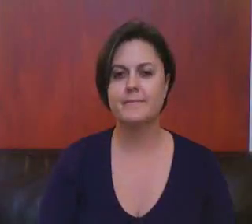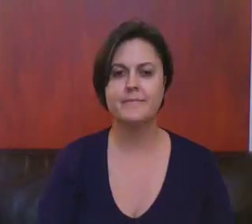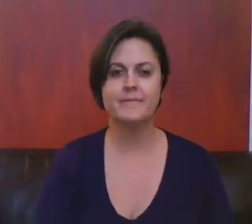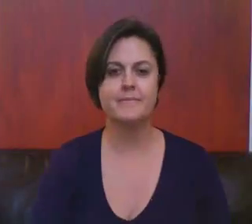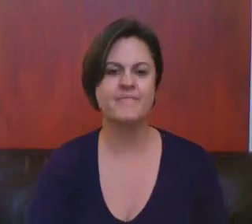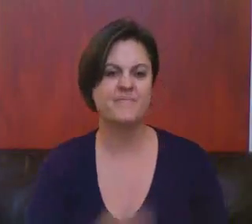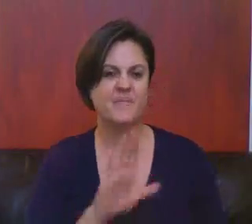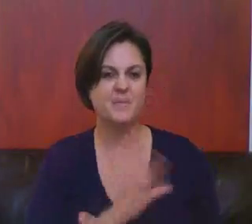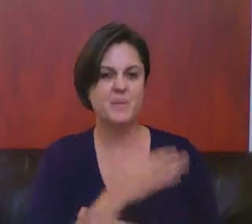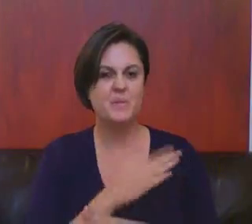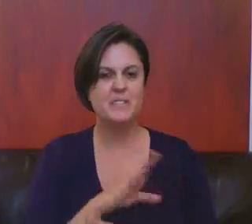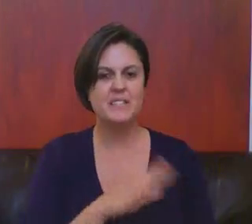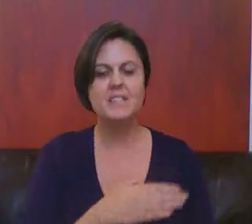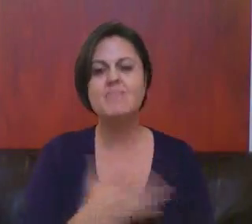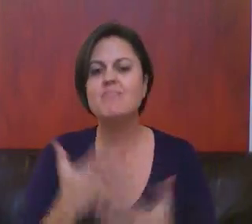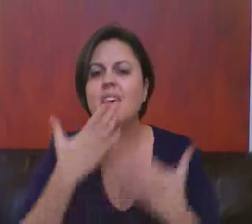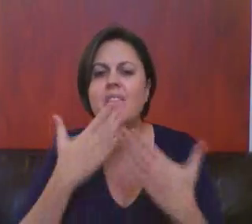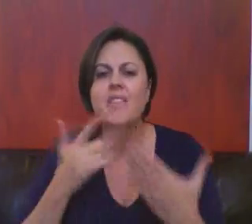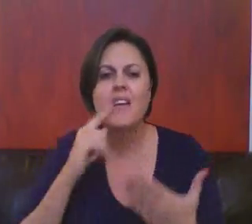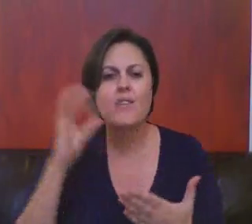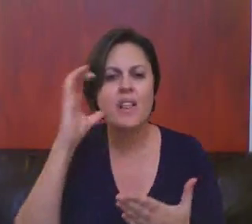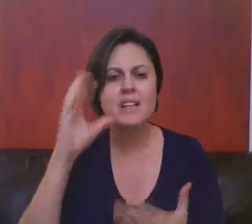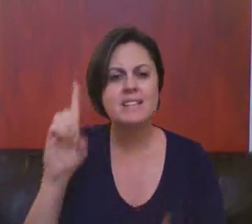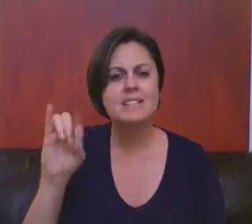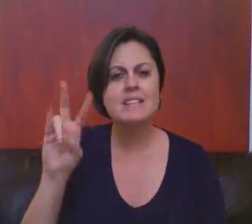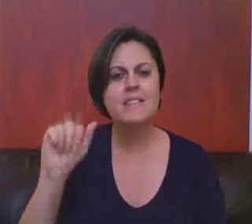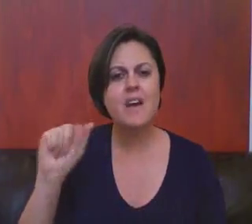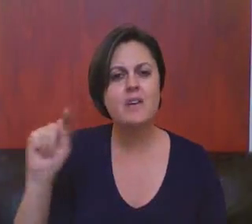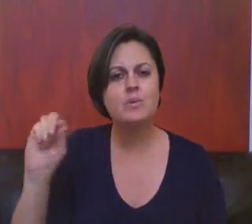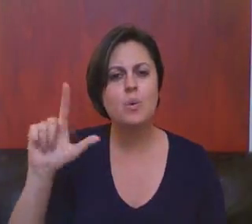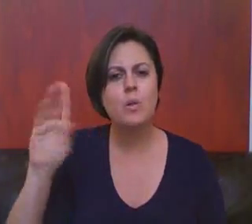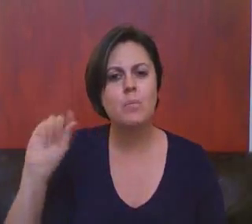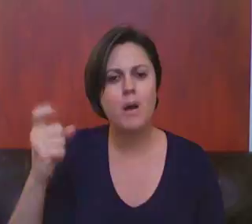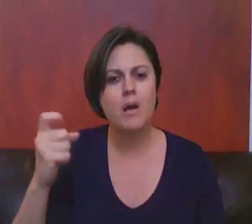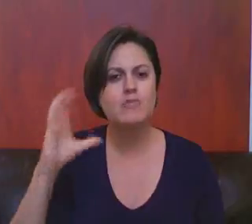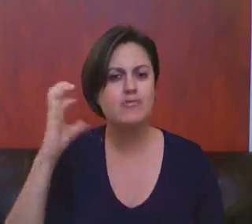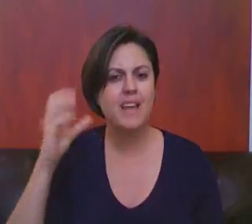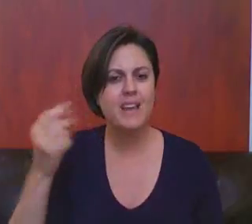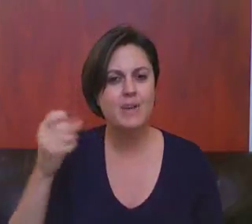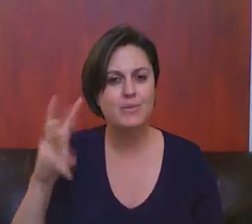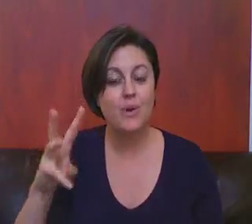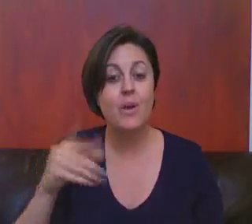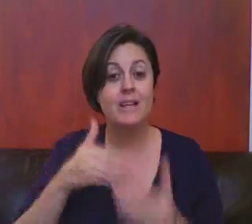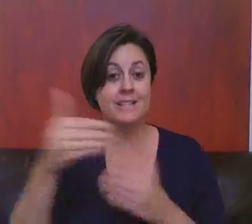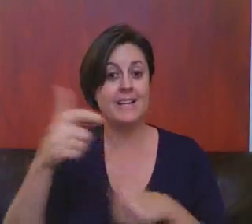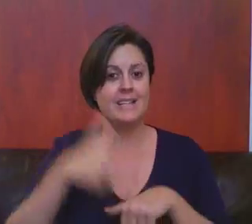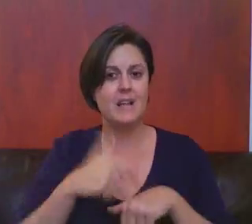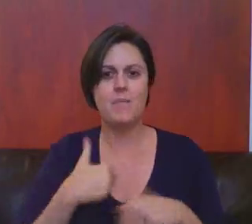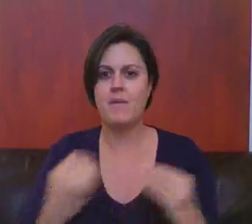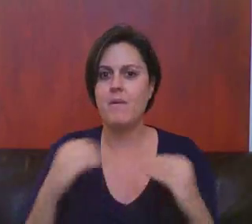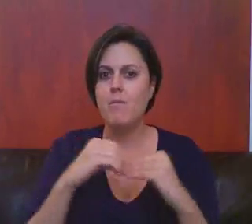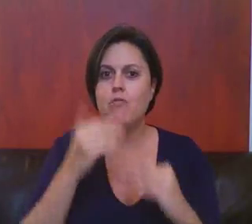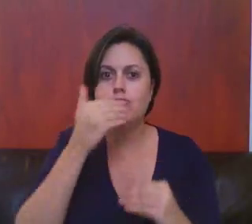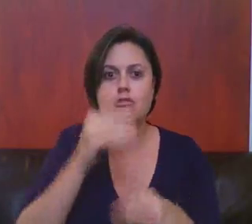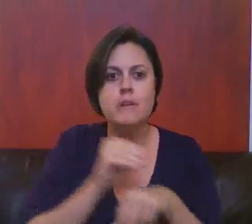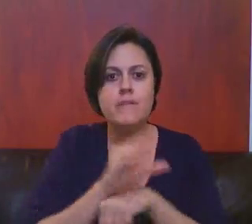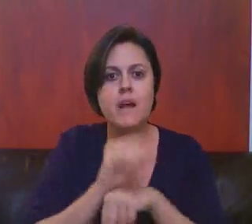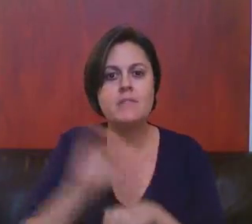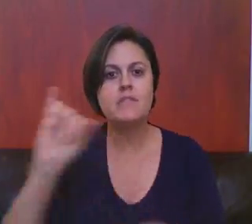Thanks for listening to the Diva Toolbox radio show. Tune in next time to hear more practical advice from Janet Powers and her guests. Please visit